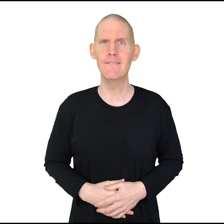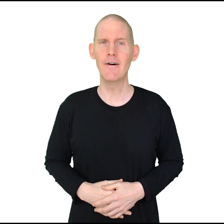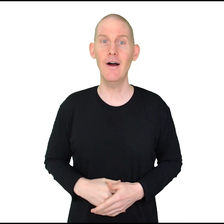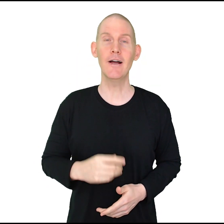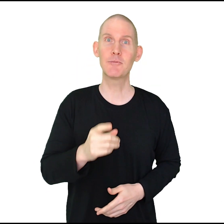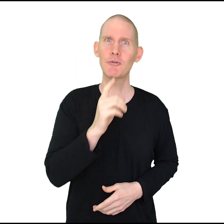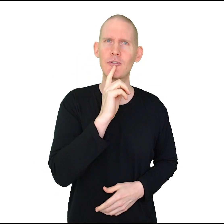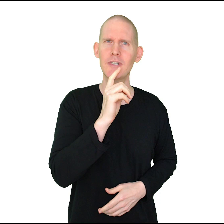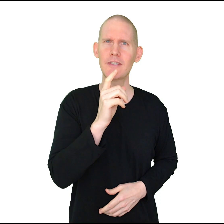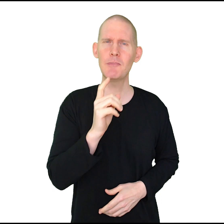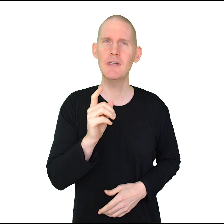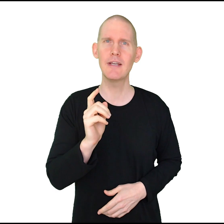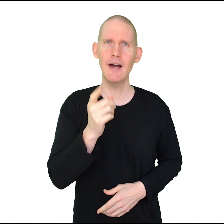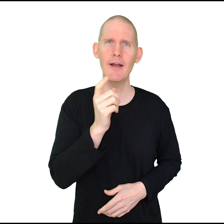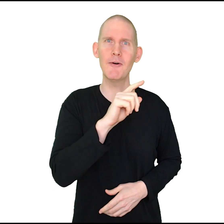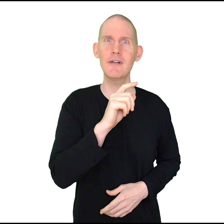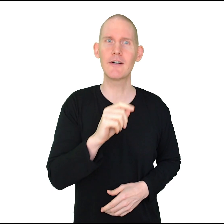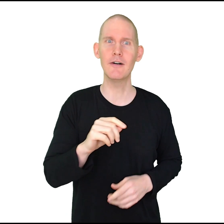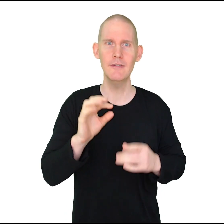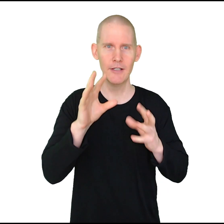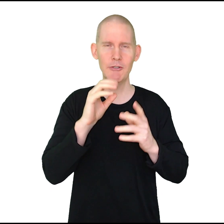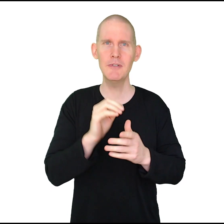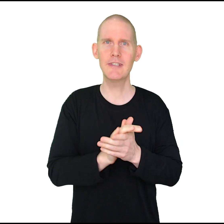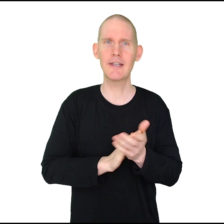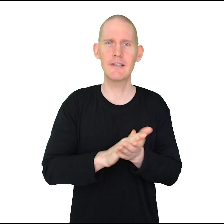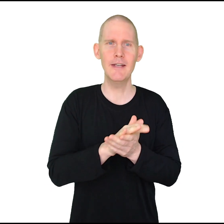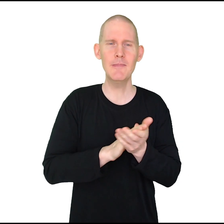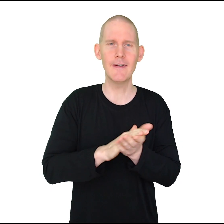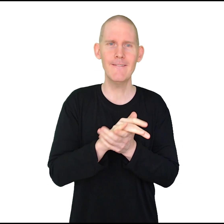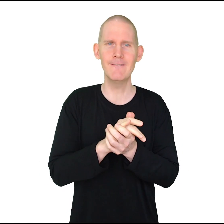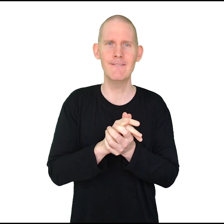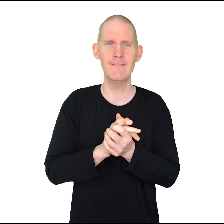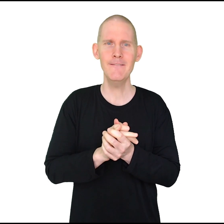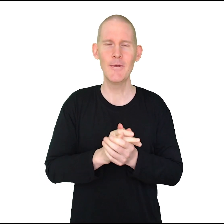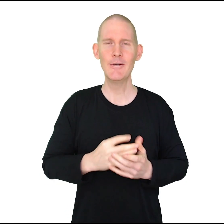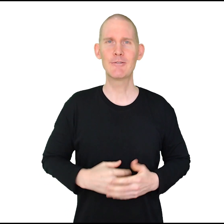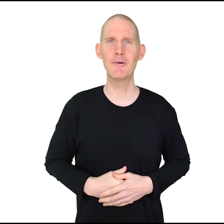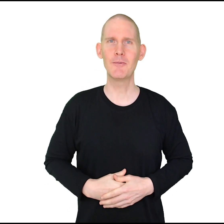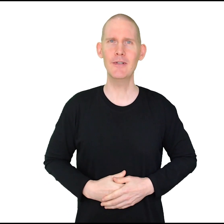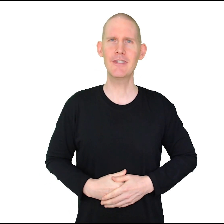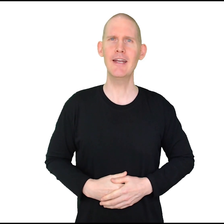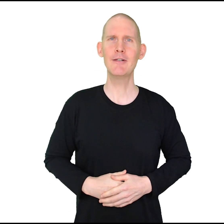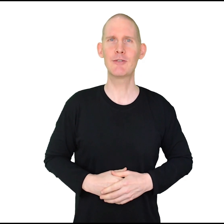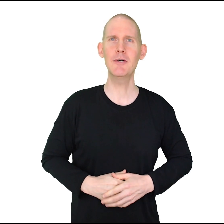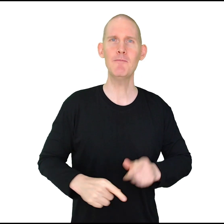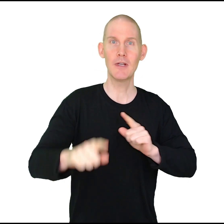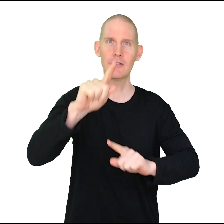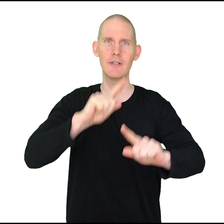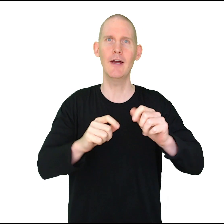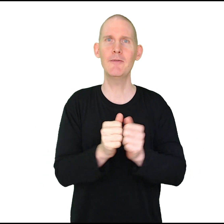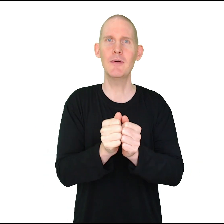I suppose KRIS could be a guy or a girl. Unisex name there. So once again, let's do it. Sign with